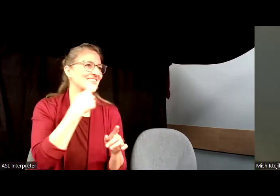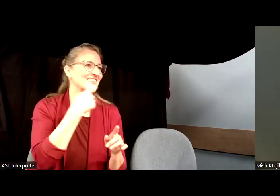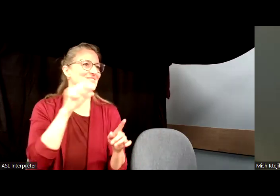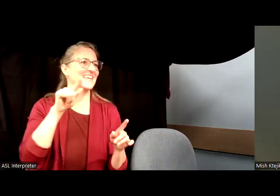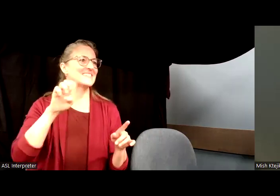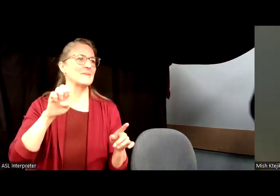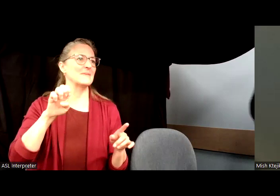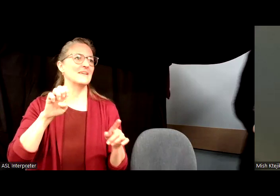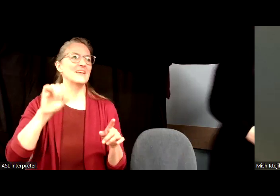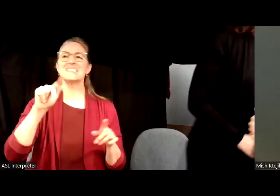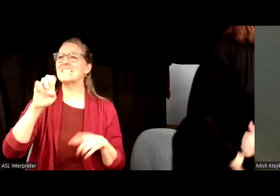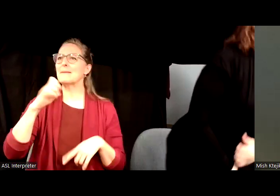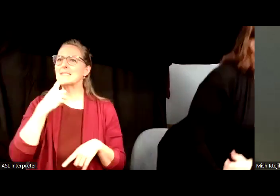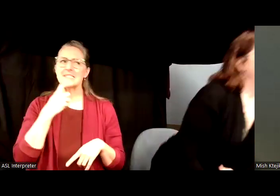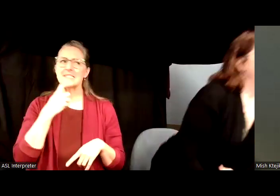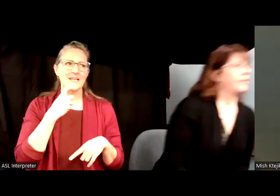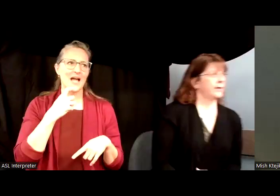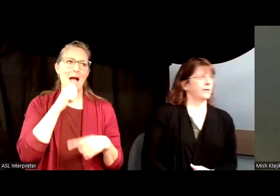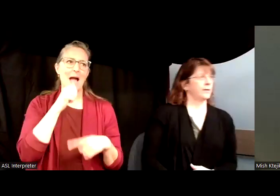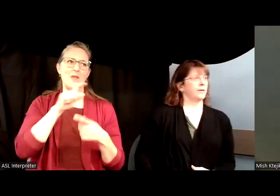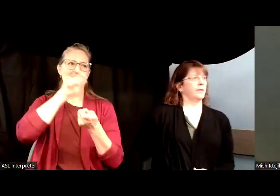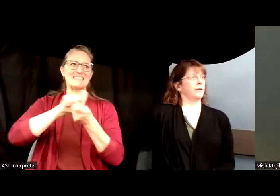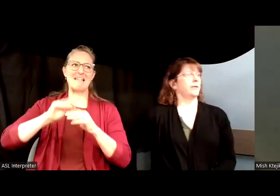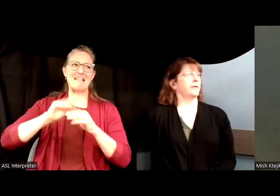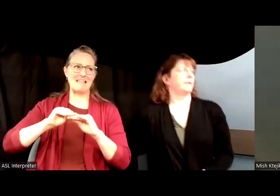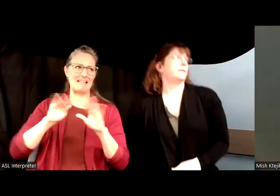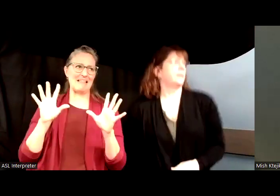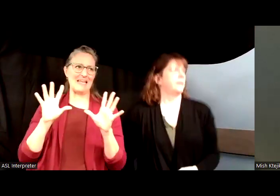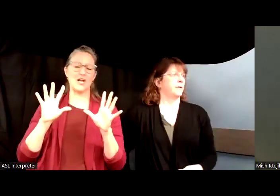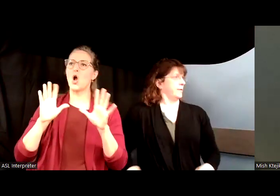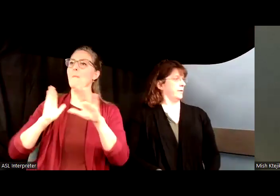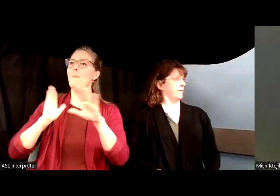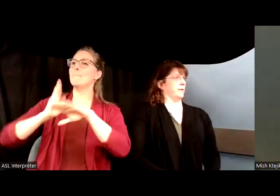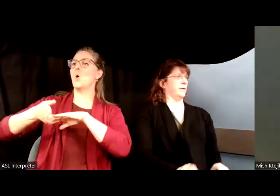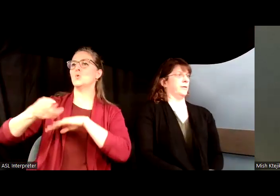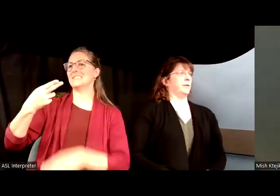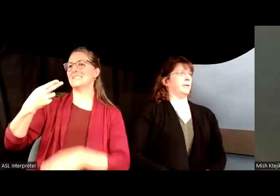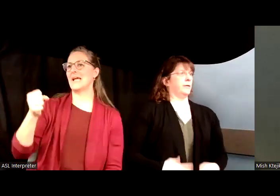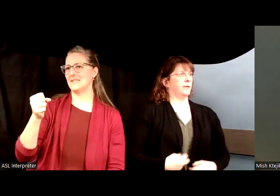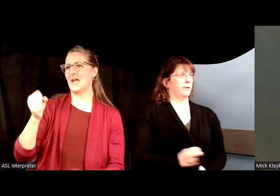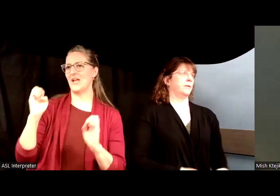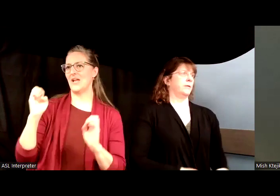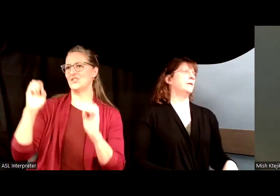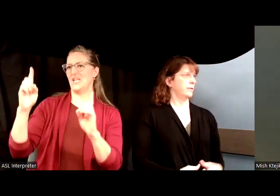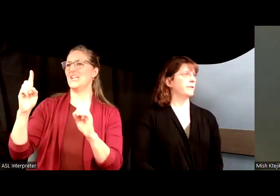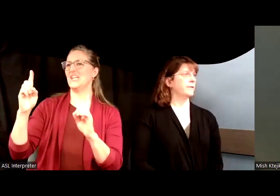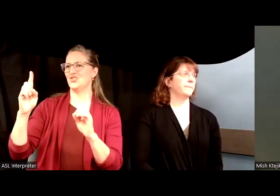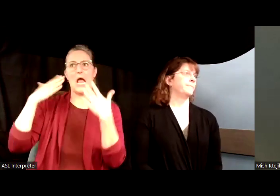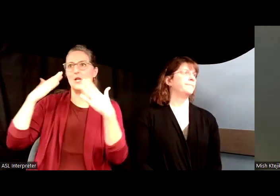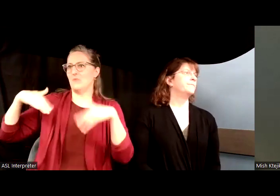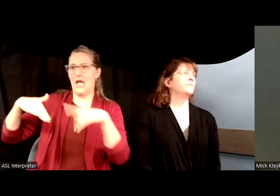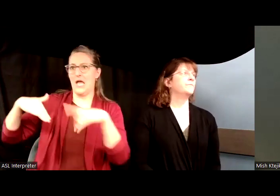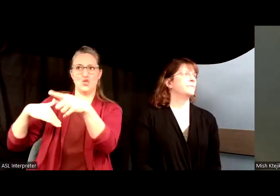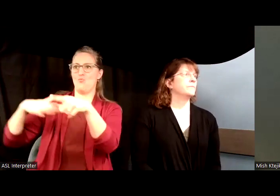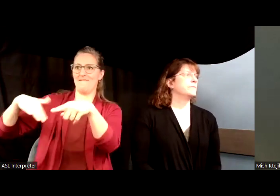Well, I'm not exactly clear on like the post-secondary education, those things. You guys haven't said yet,